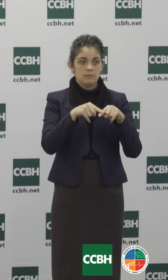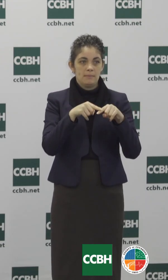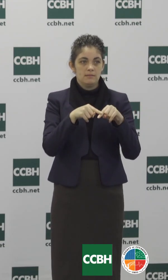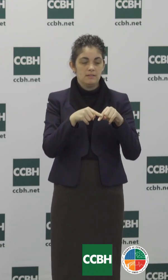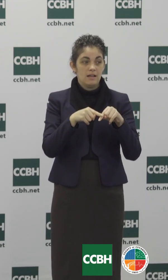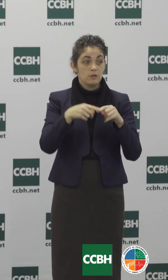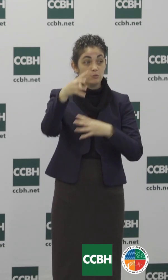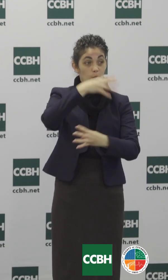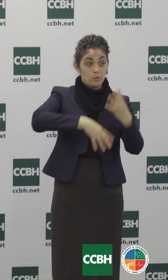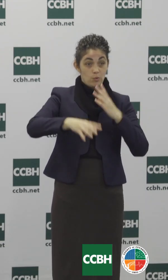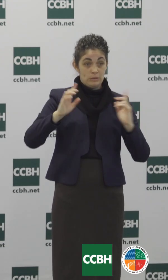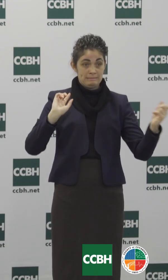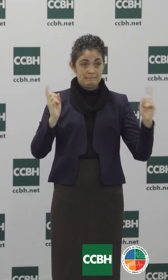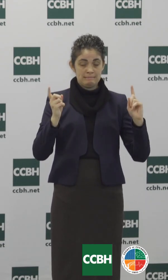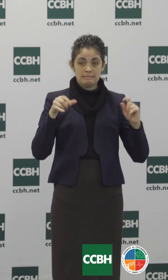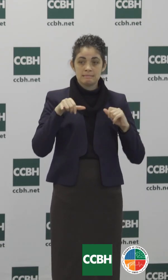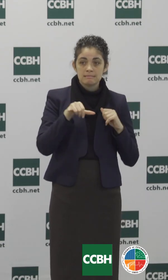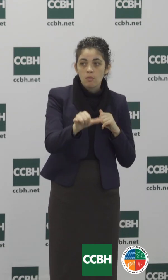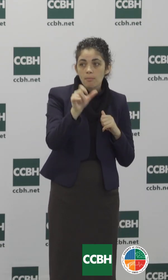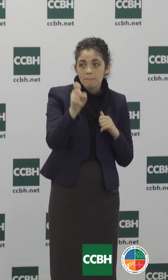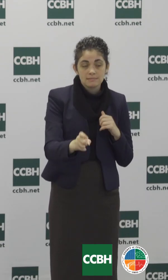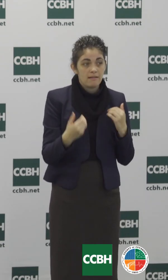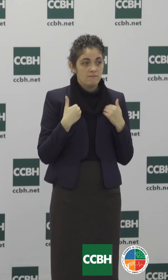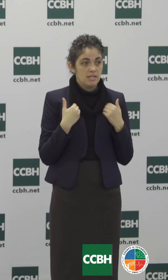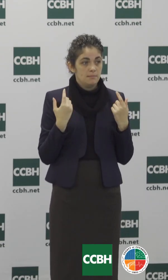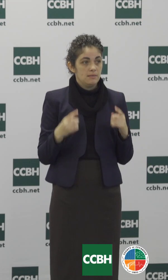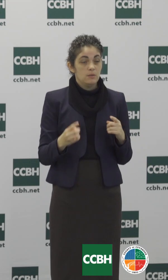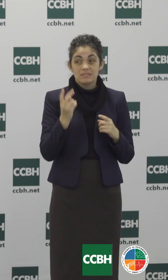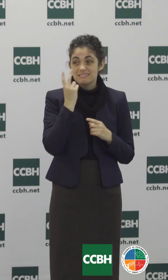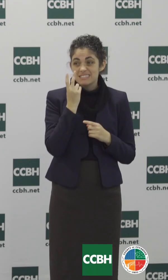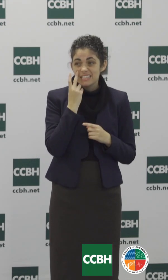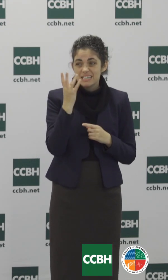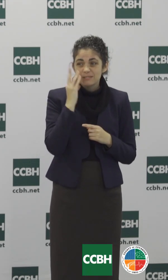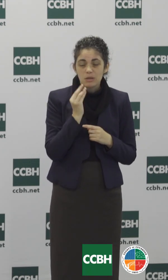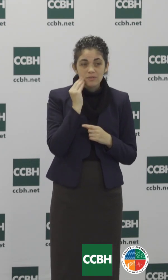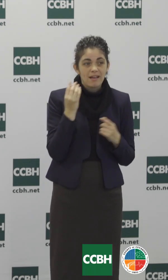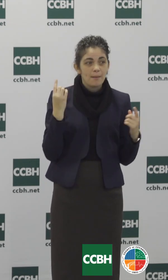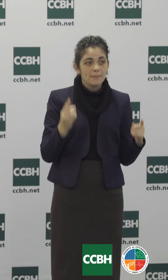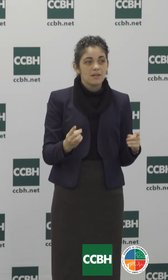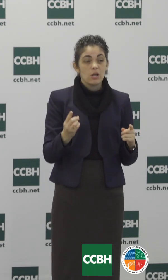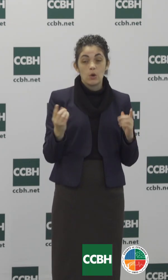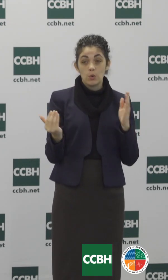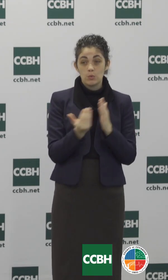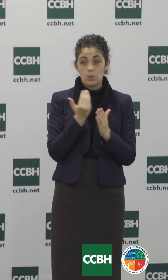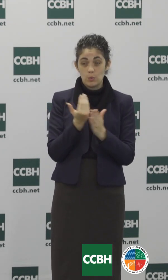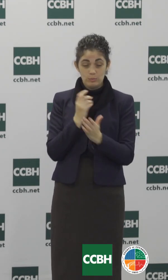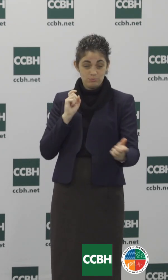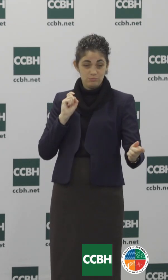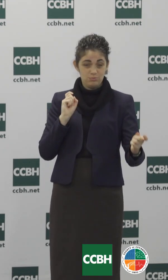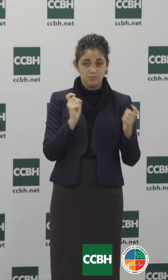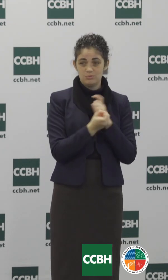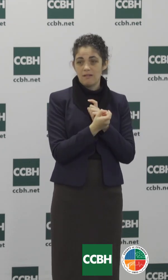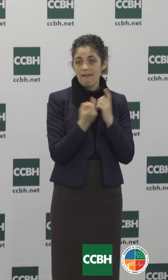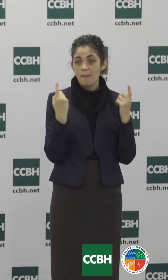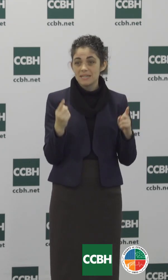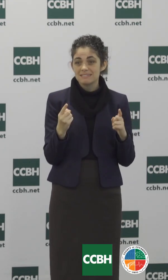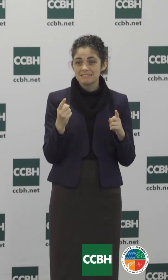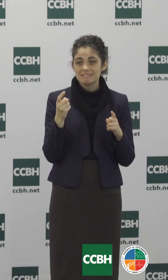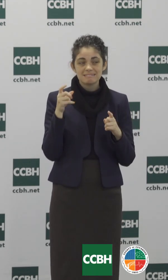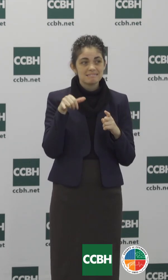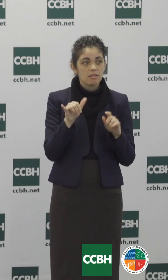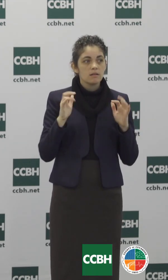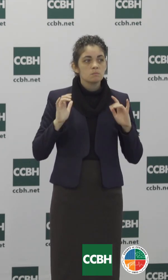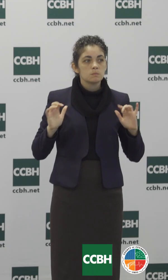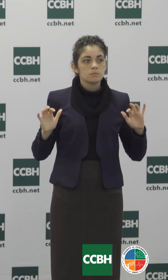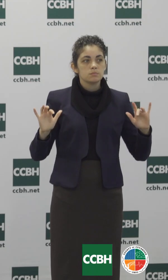social distancing. And what we are seeing is still new transmission happening in our community.